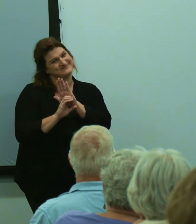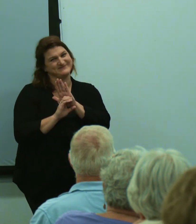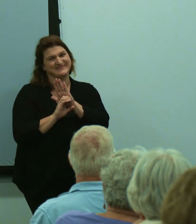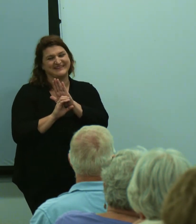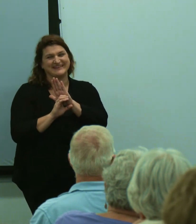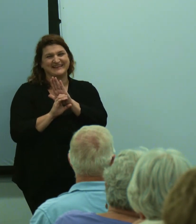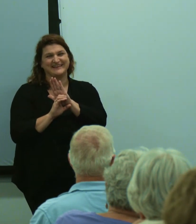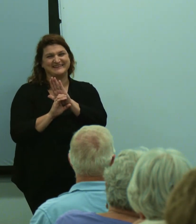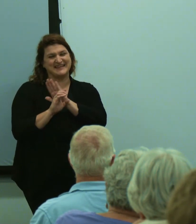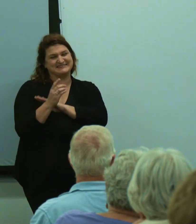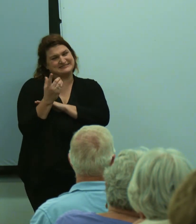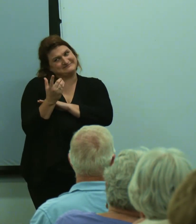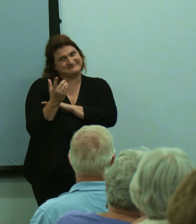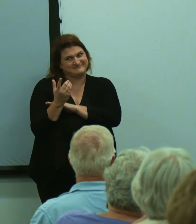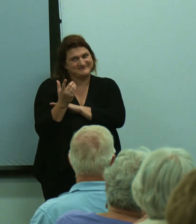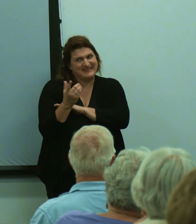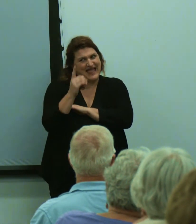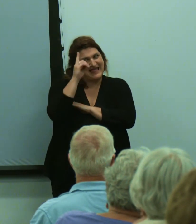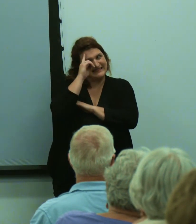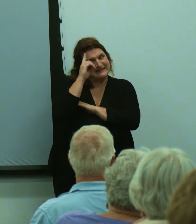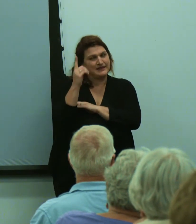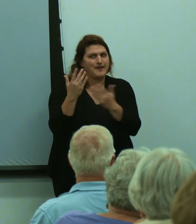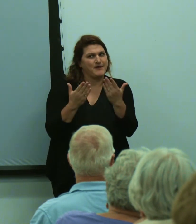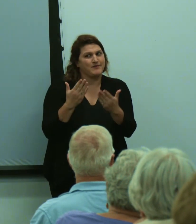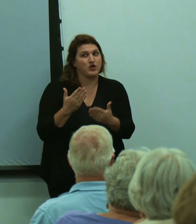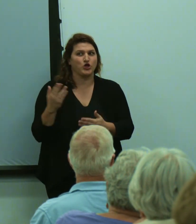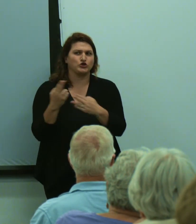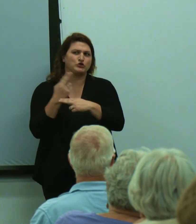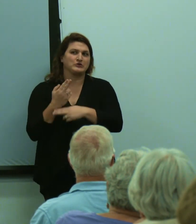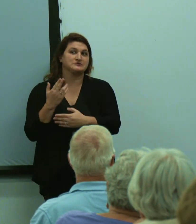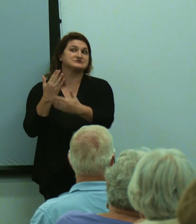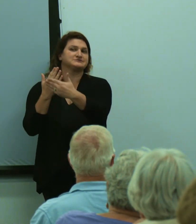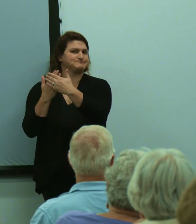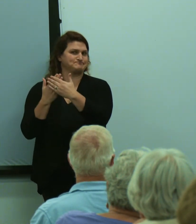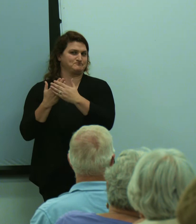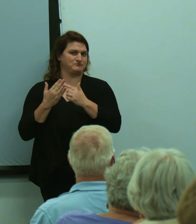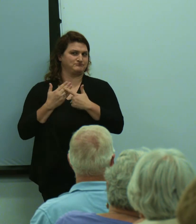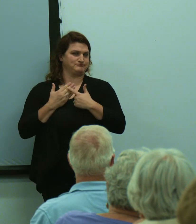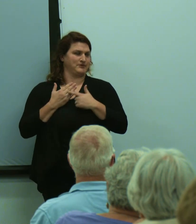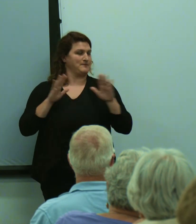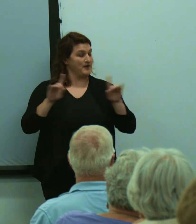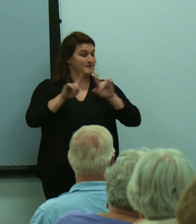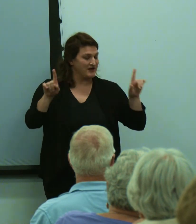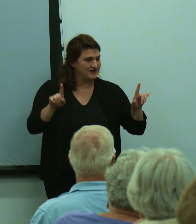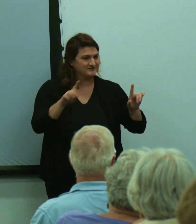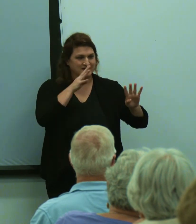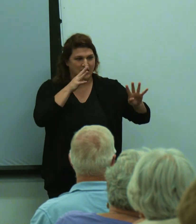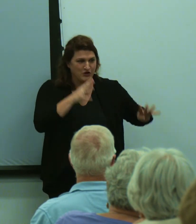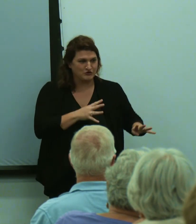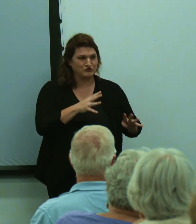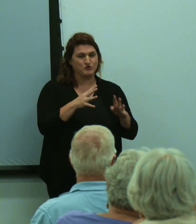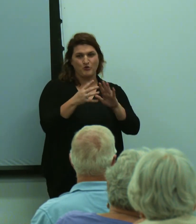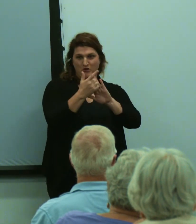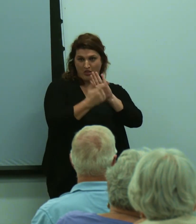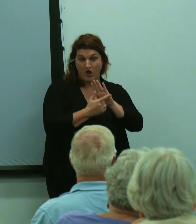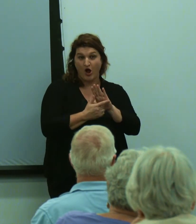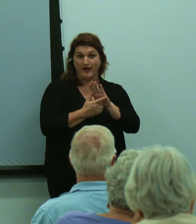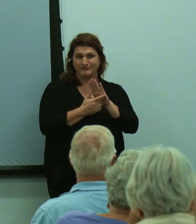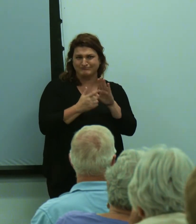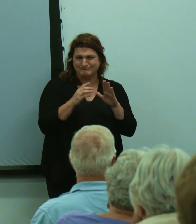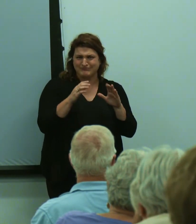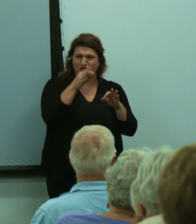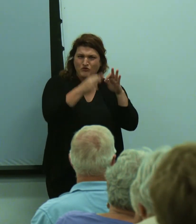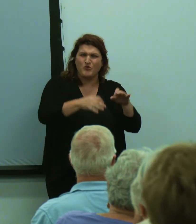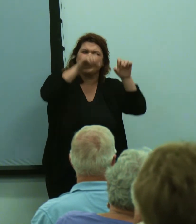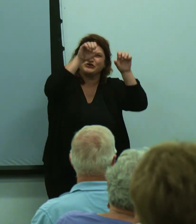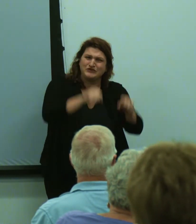express as. Complete lack of respect for the rule of law. The courts could have fixed this decades